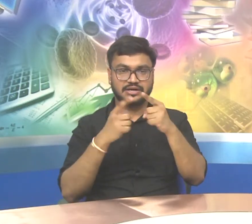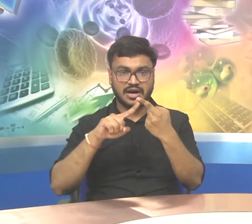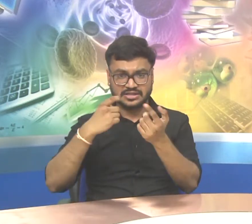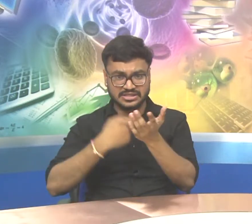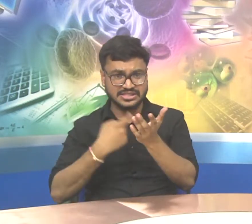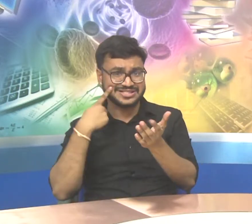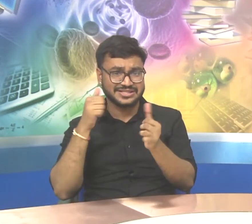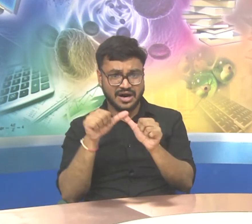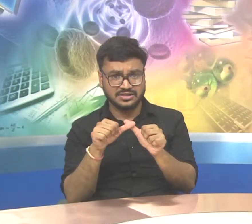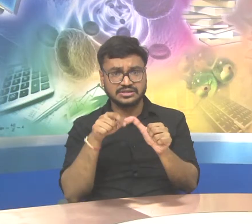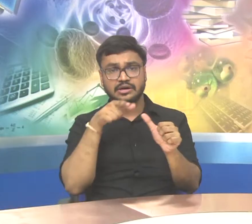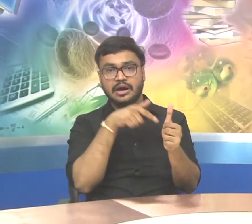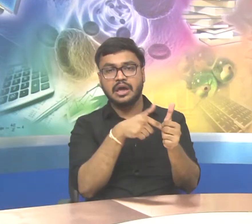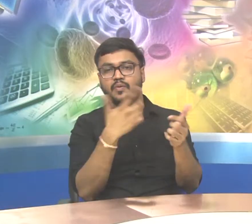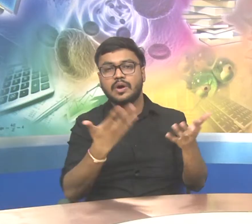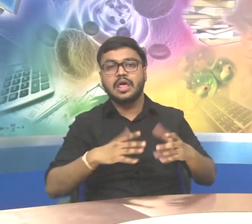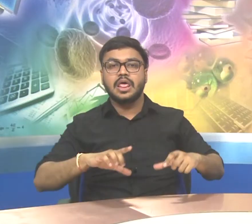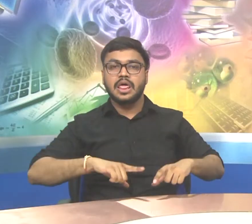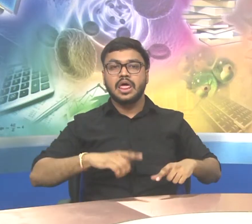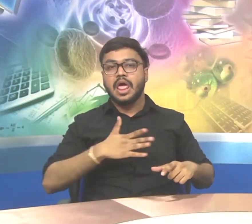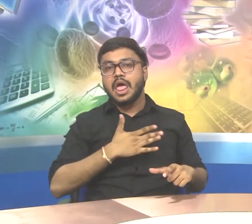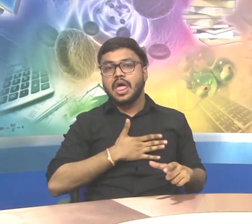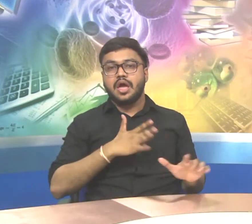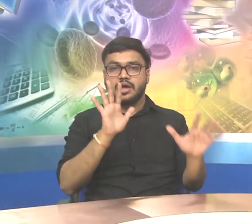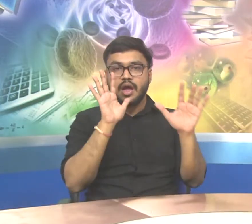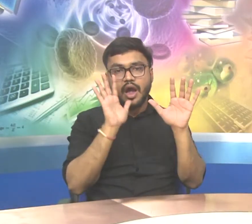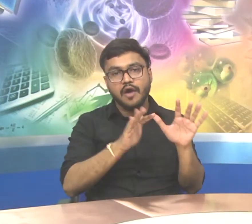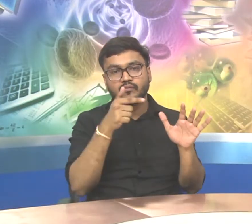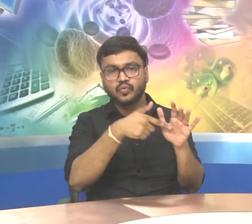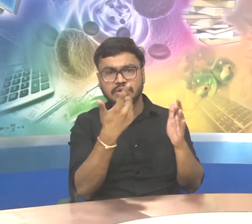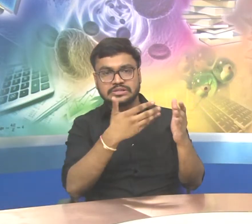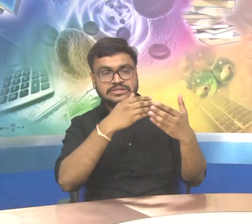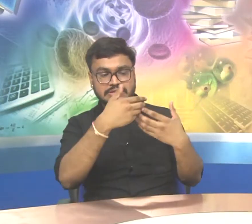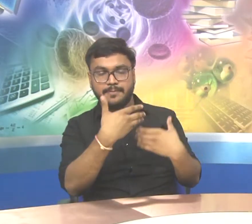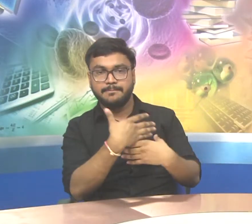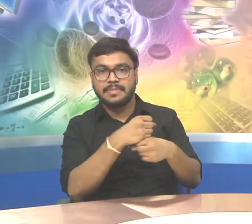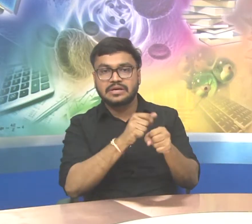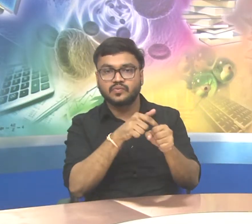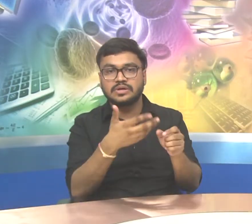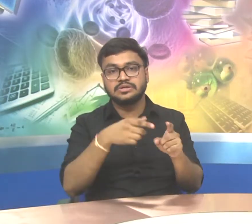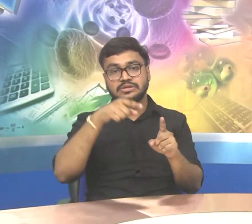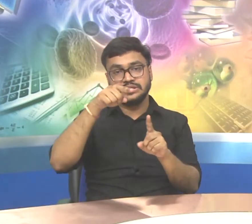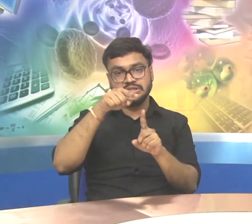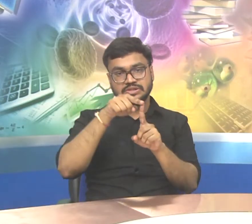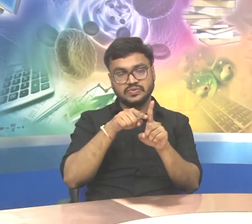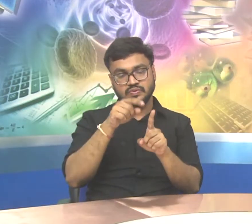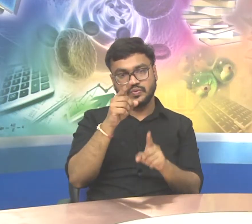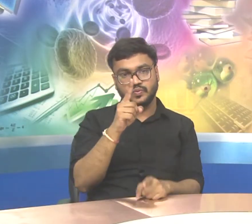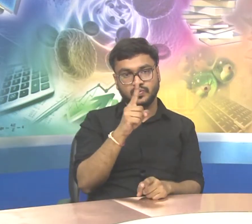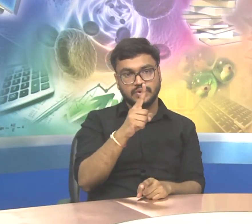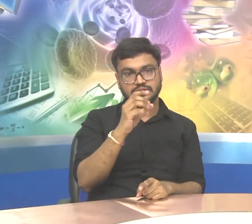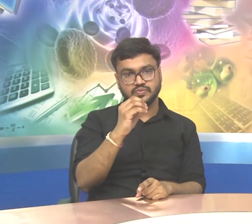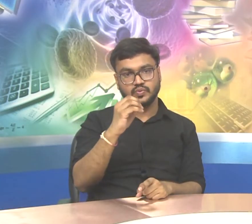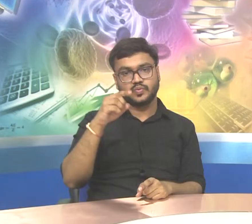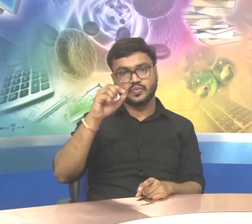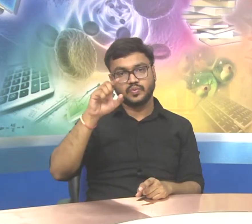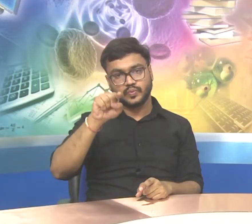archaebacteria live in such extreme conditions which is above 100